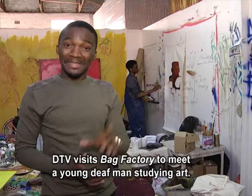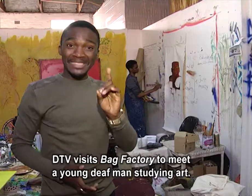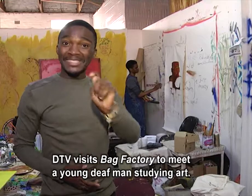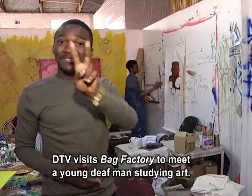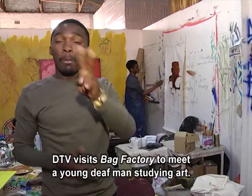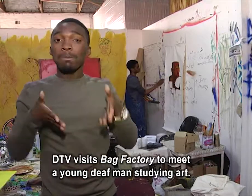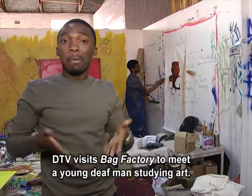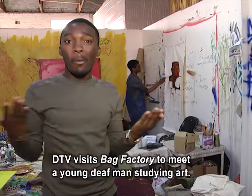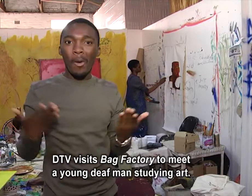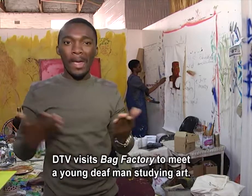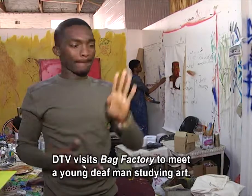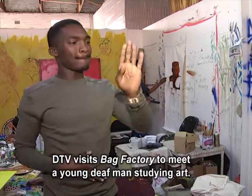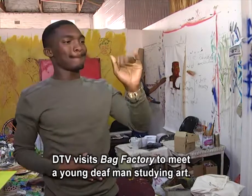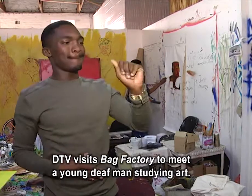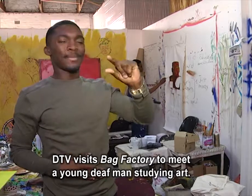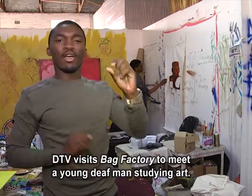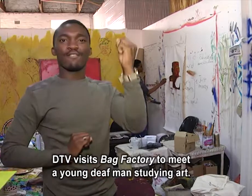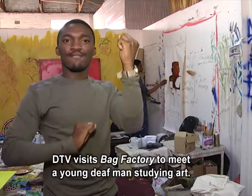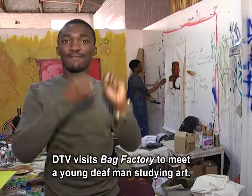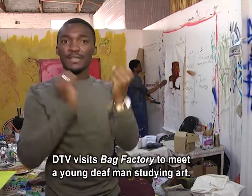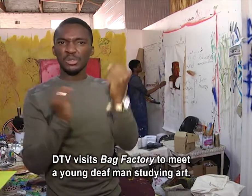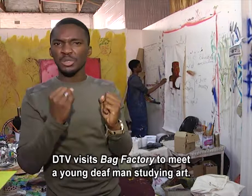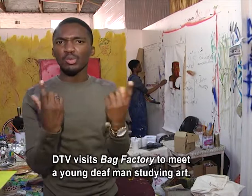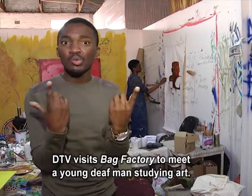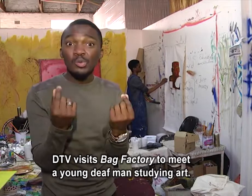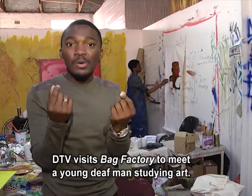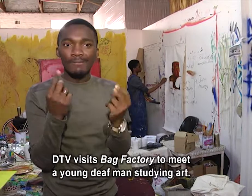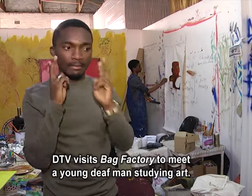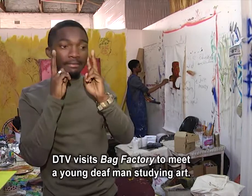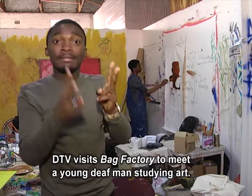DTV visits Bag Factory to meet a young deaf man studying art.